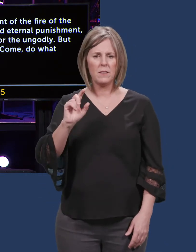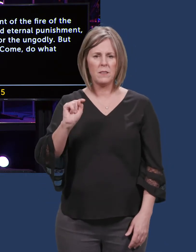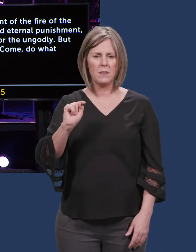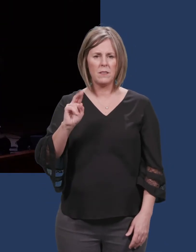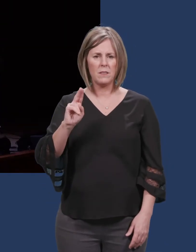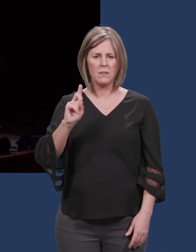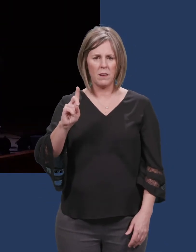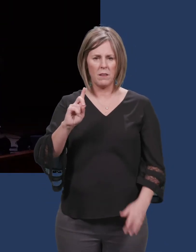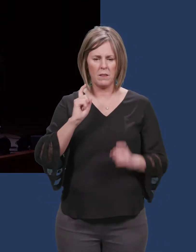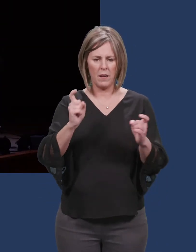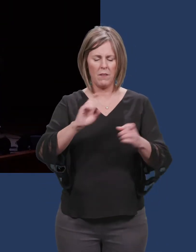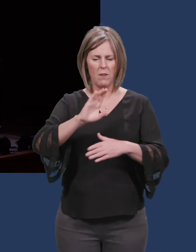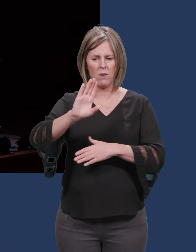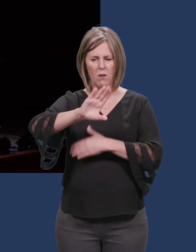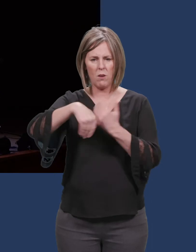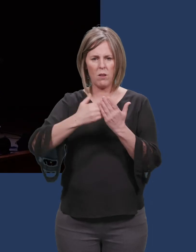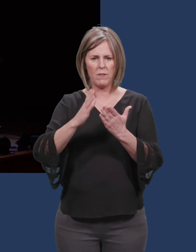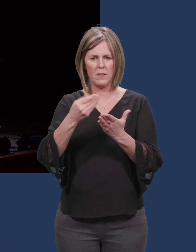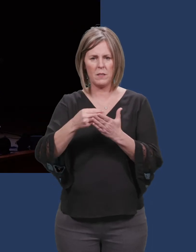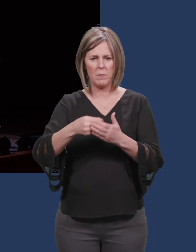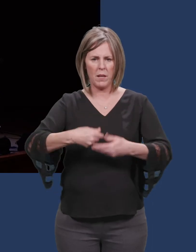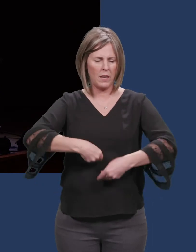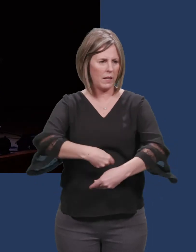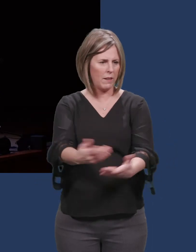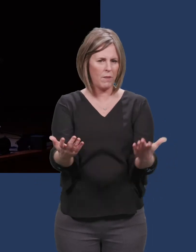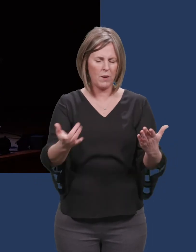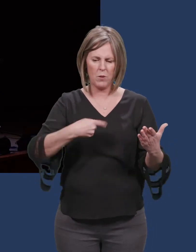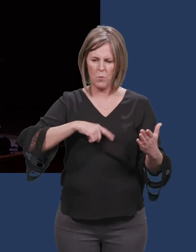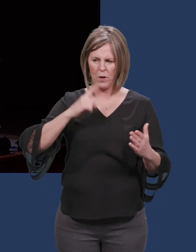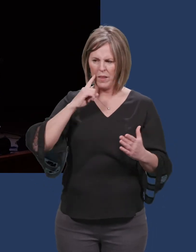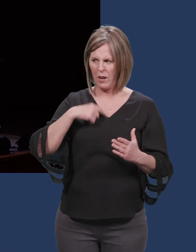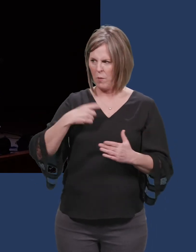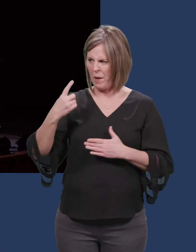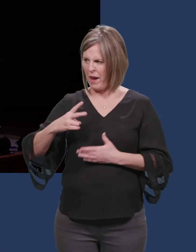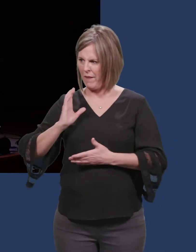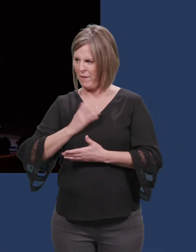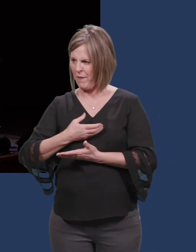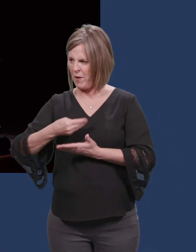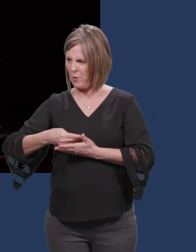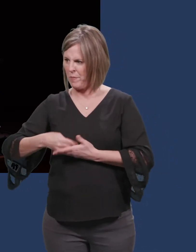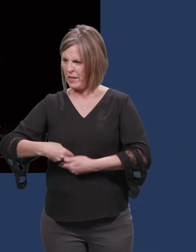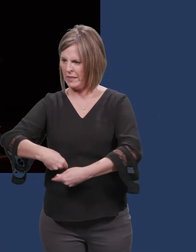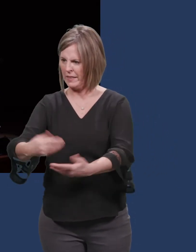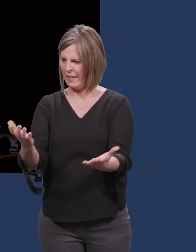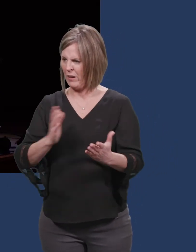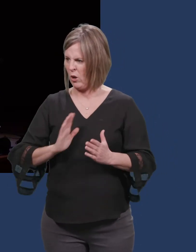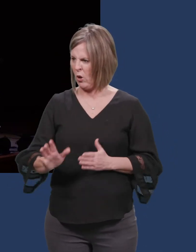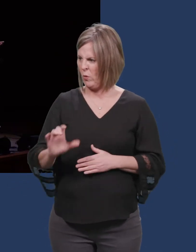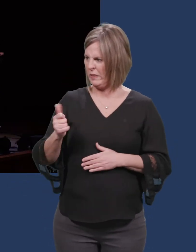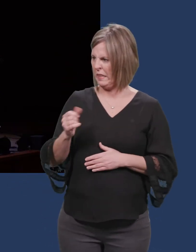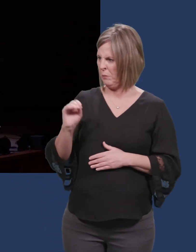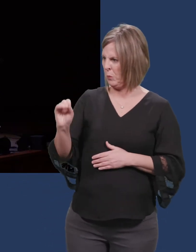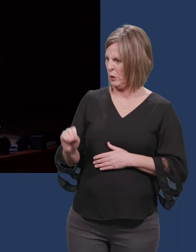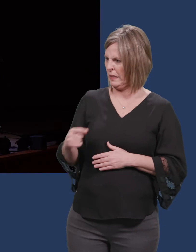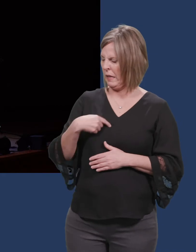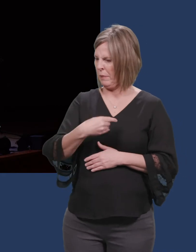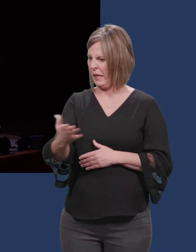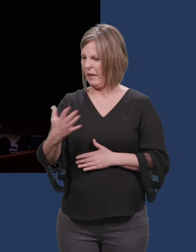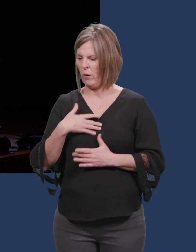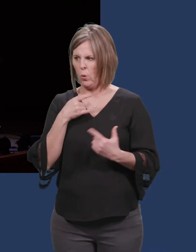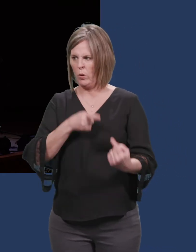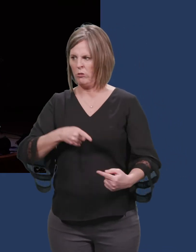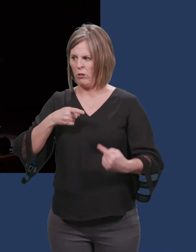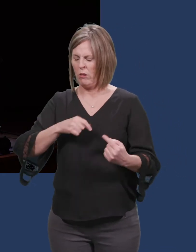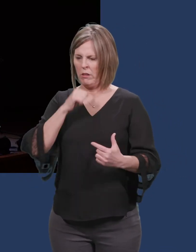money away. We have a hard time thinking about even giving half our money away. Many of us struggle to even think of giving a tenth of our money